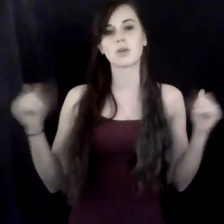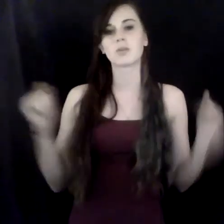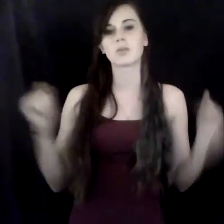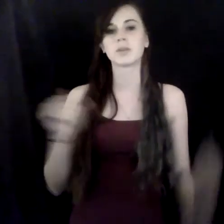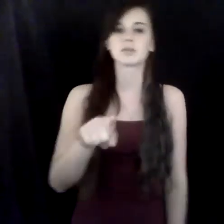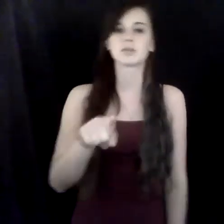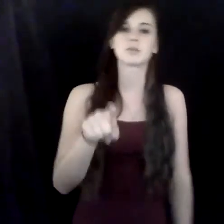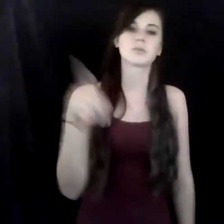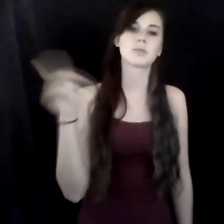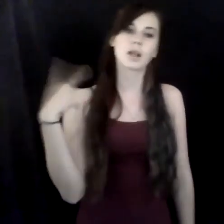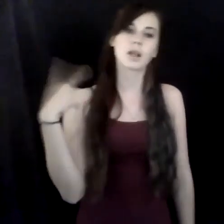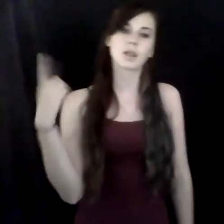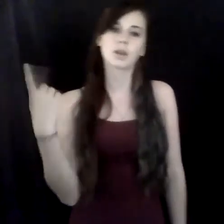is you alone